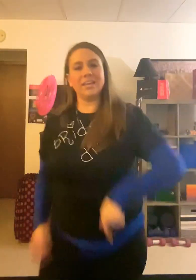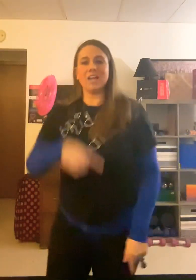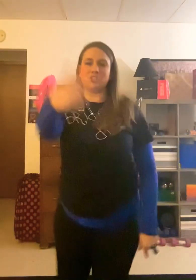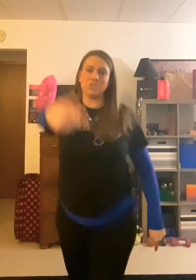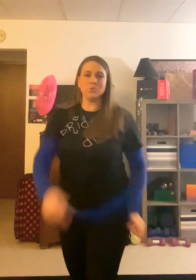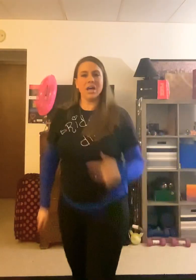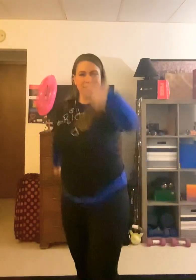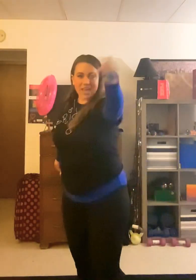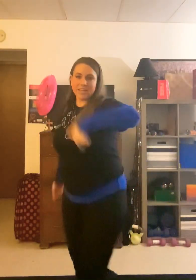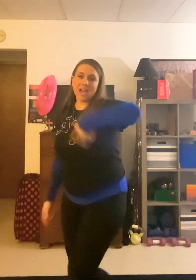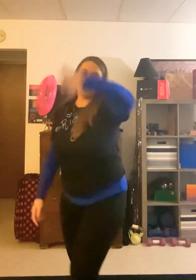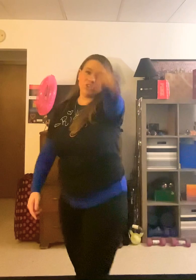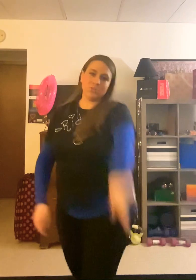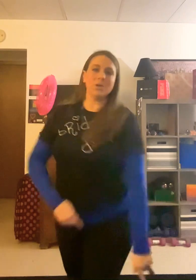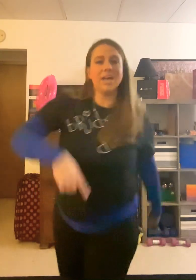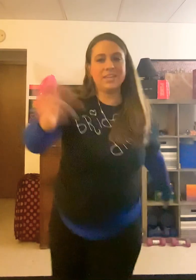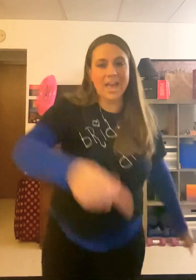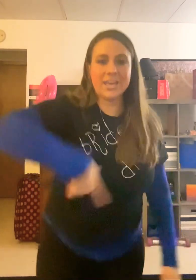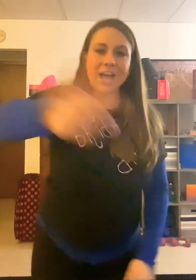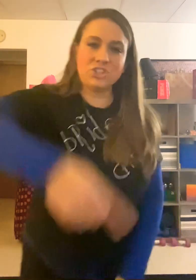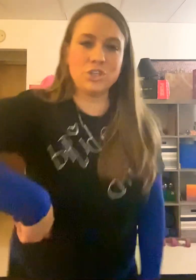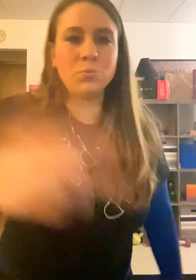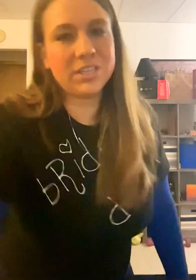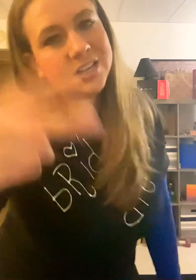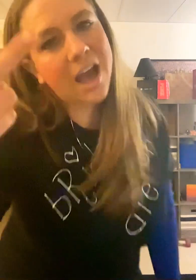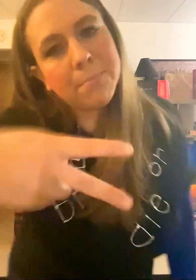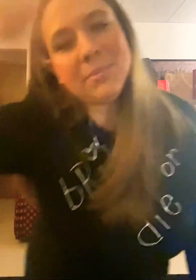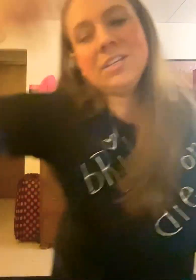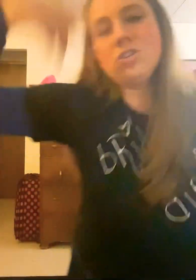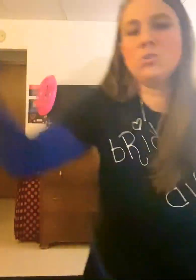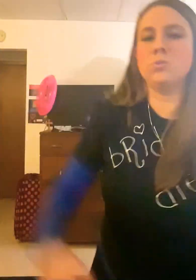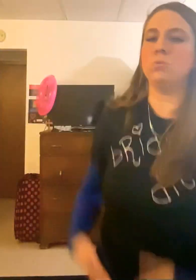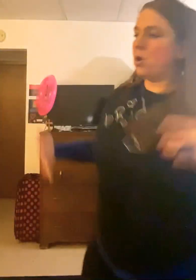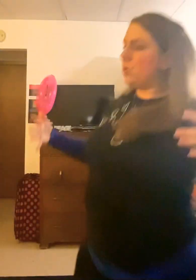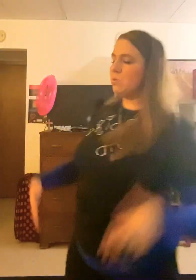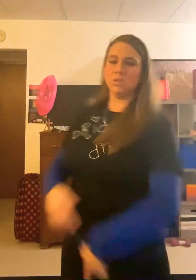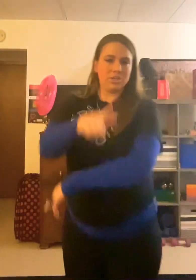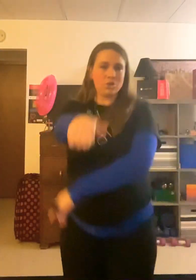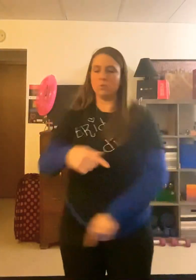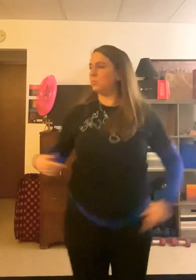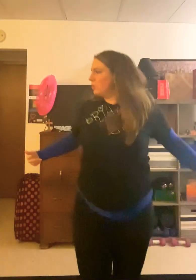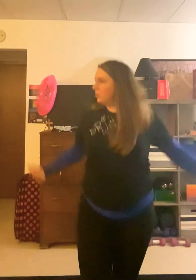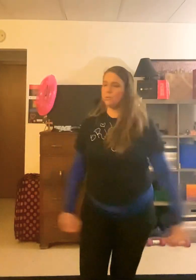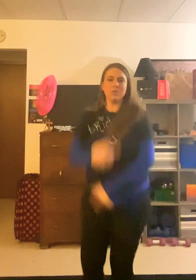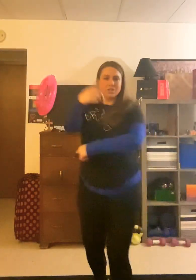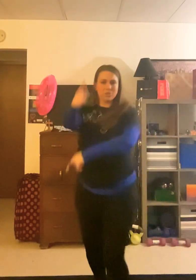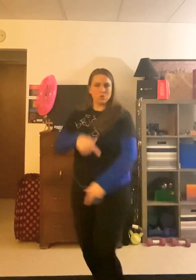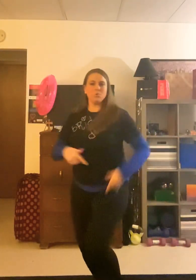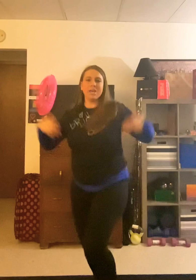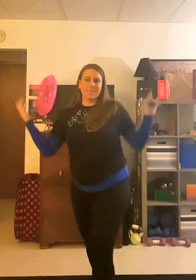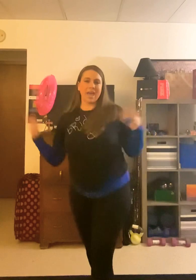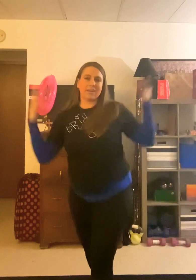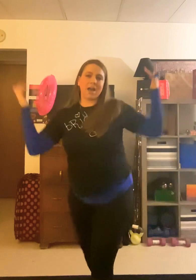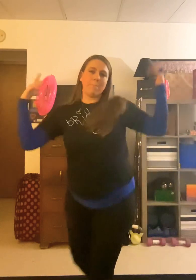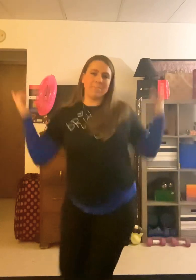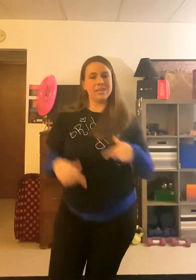got you. Yeah, got you. Yeah, got you when you got me too. Who? You. Who? You. Yeah, got me and